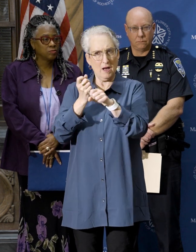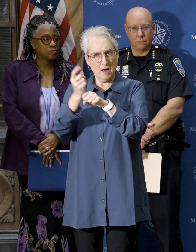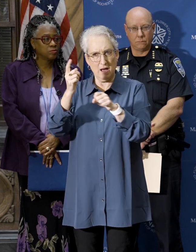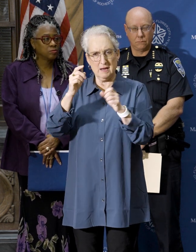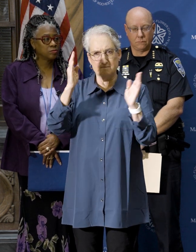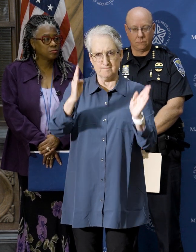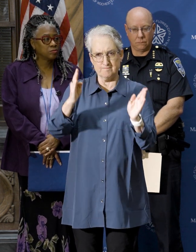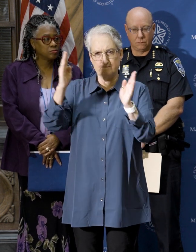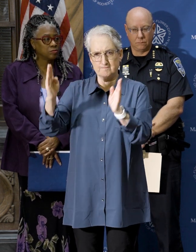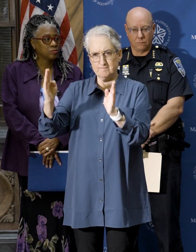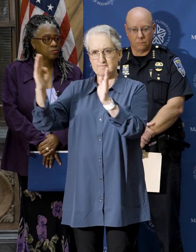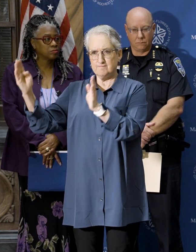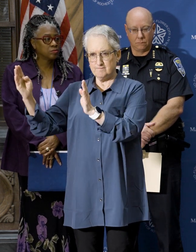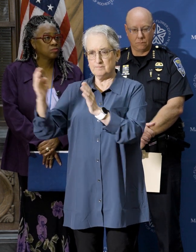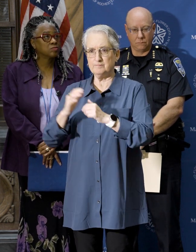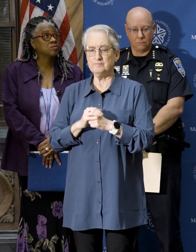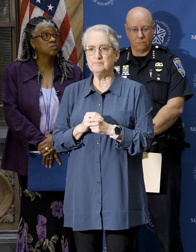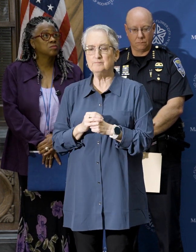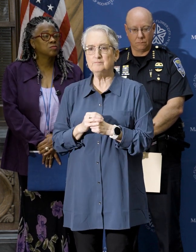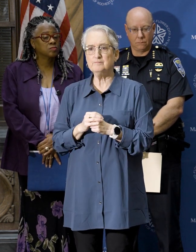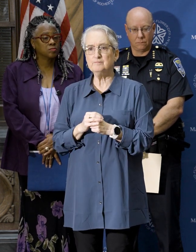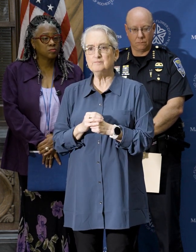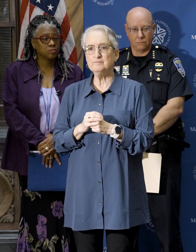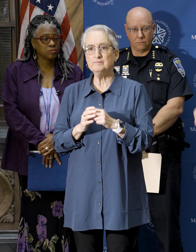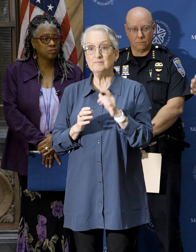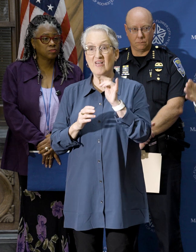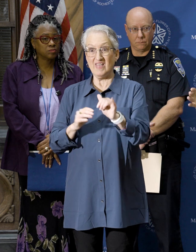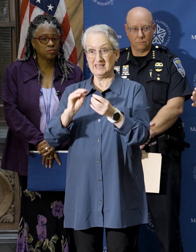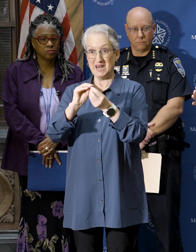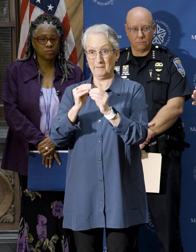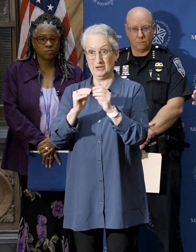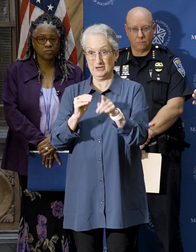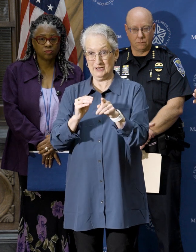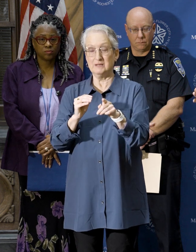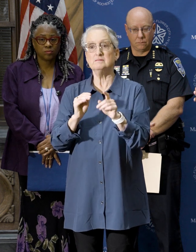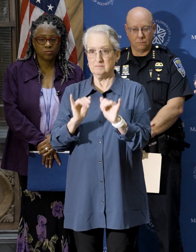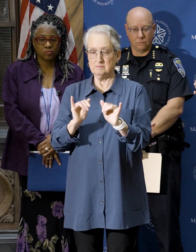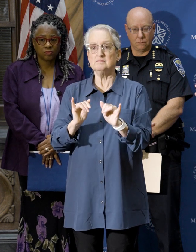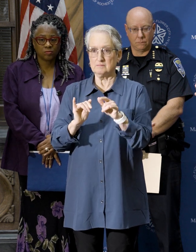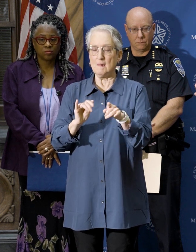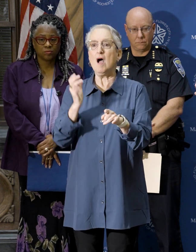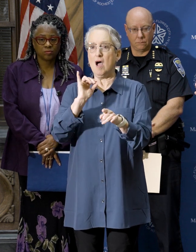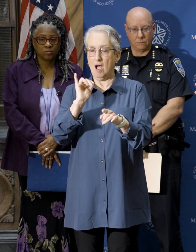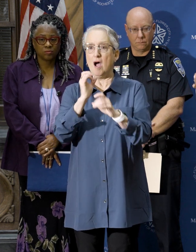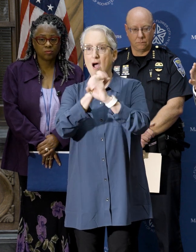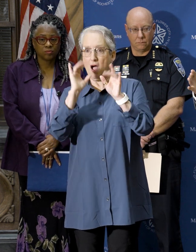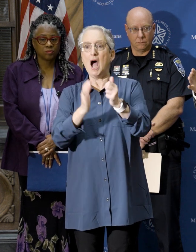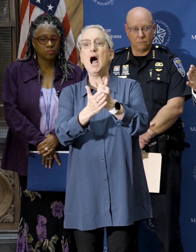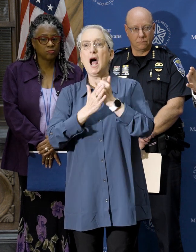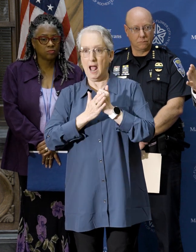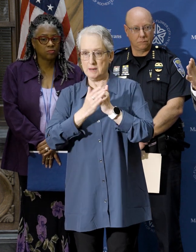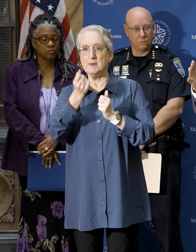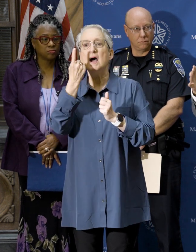useful measure because it eliminates many of the variations that occur when you measure your progress by the standard calendar year. And because,